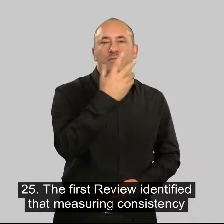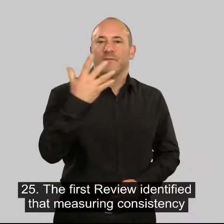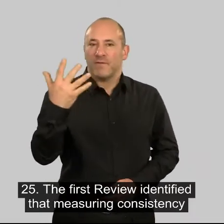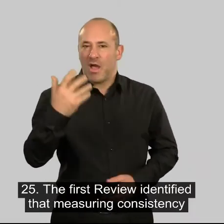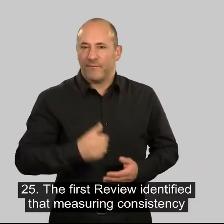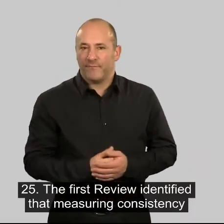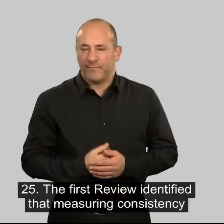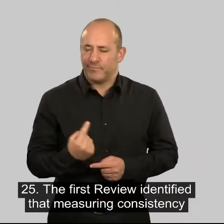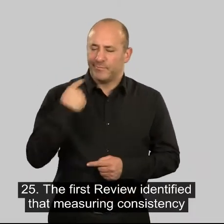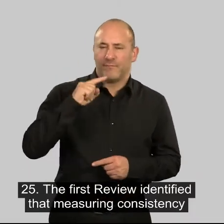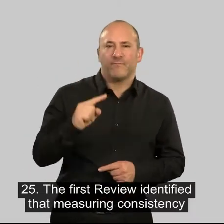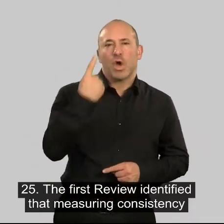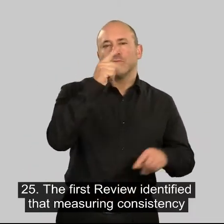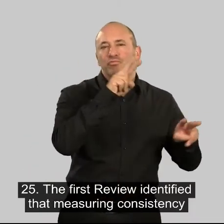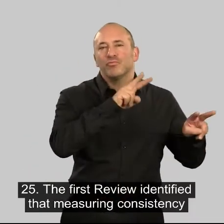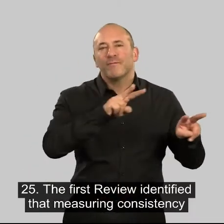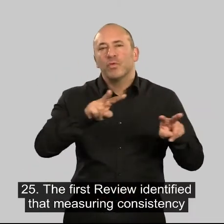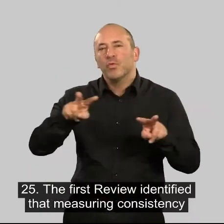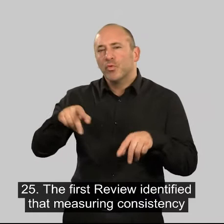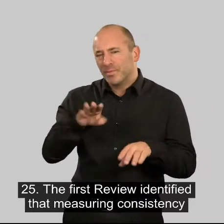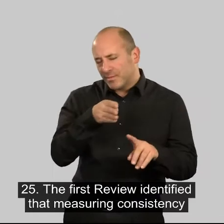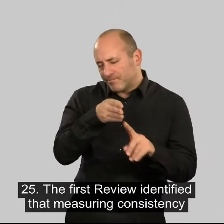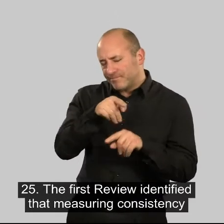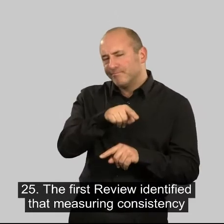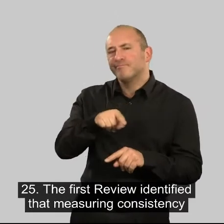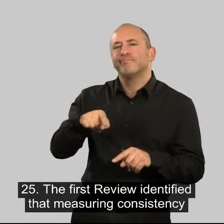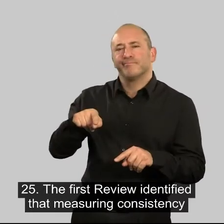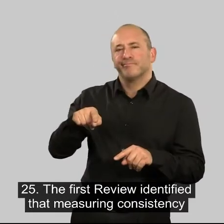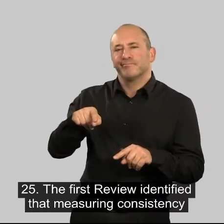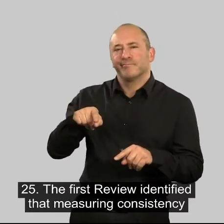25. The first review identified that measuring